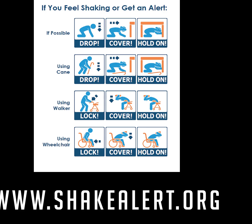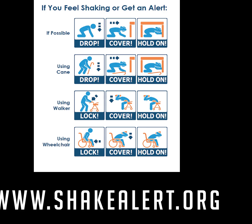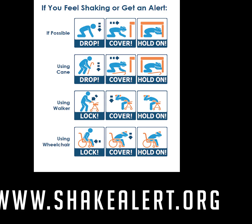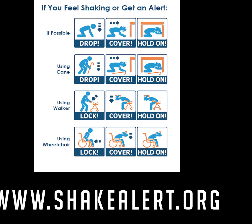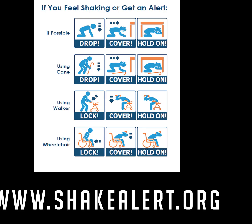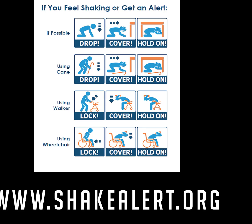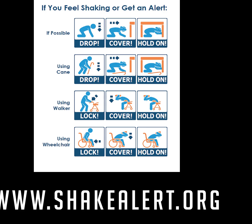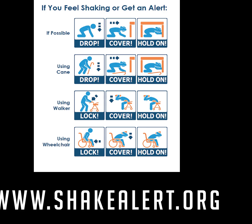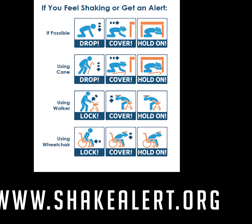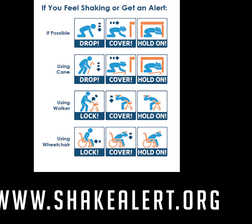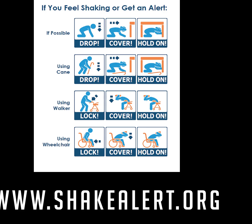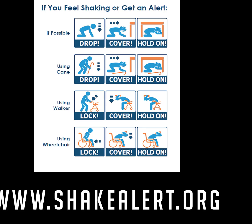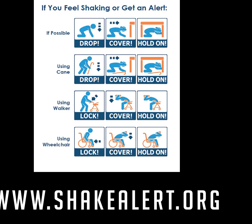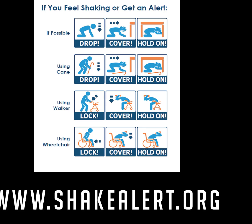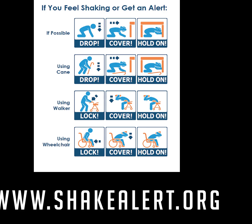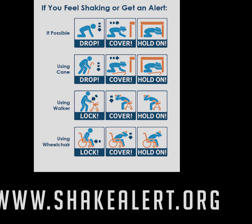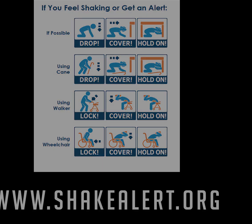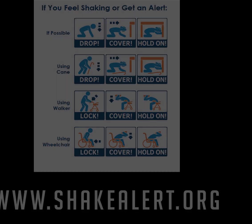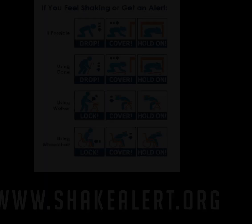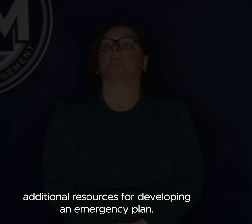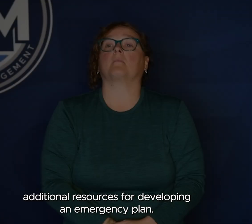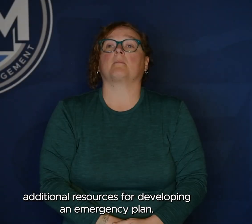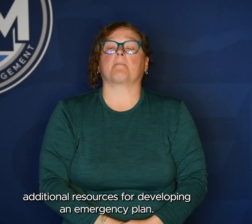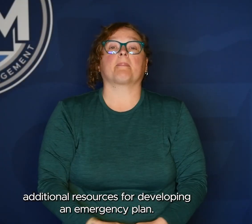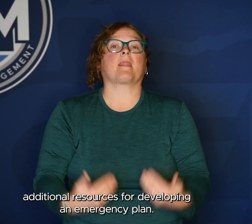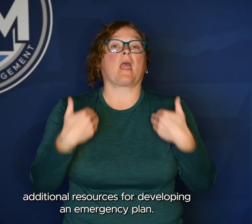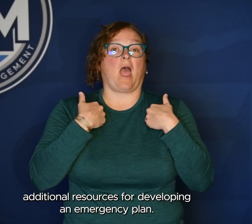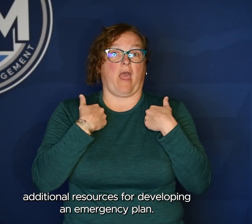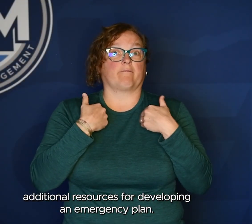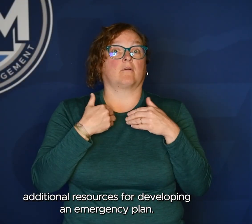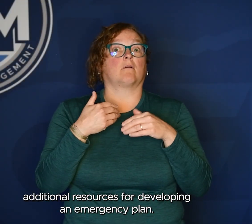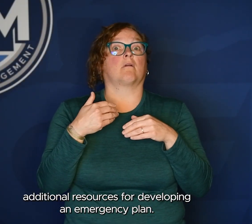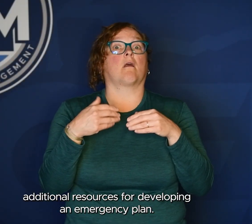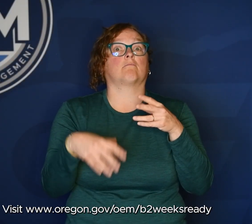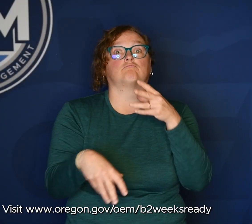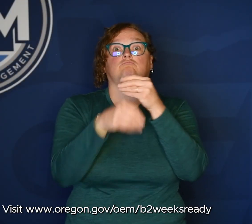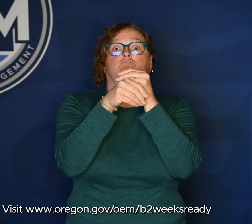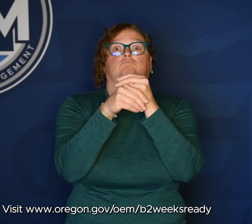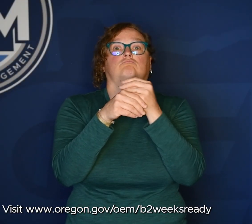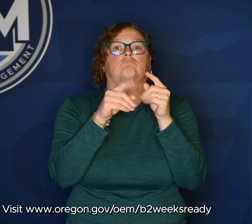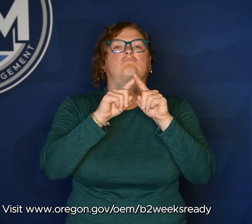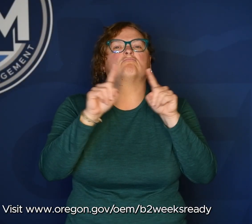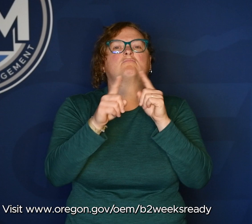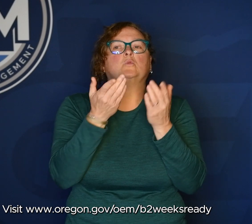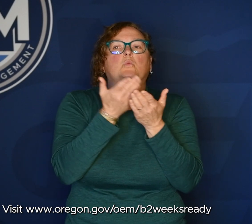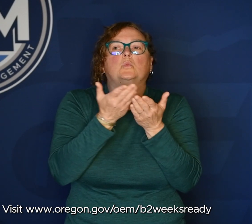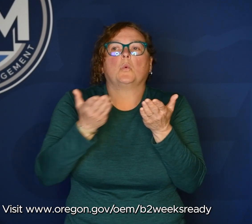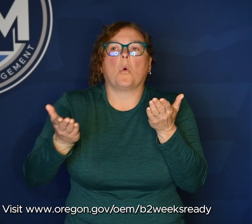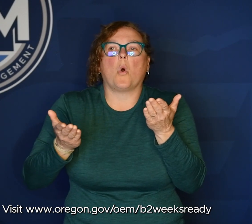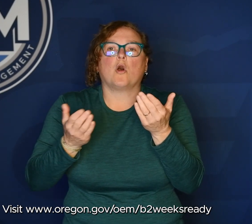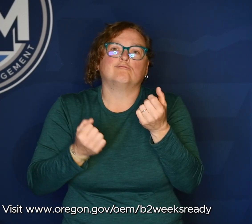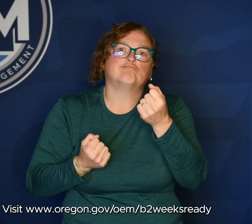www.shakealert.org. Additional resources for developing an emergency plan. Visit